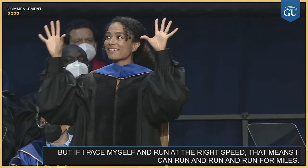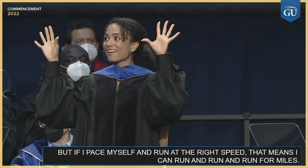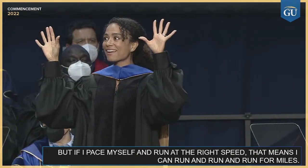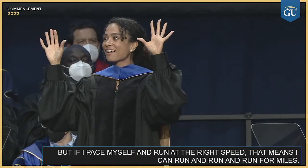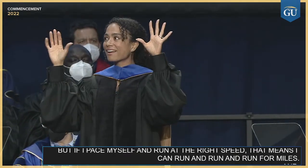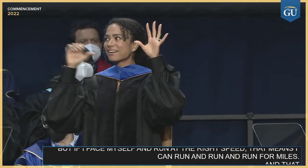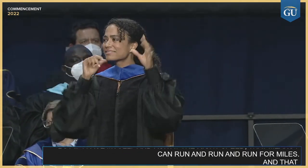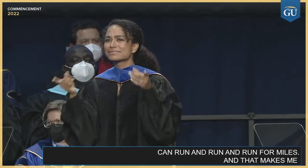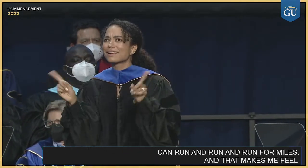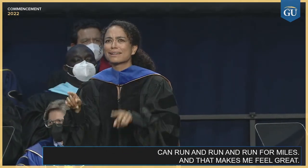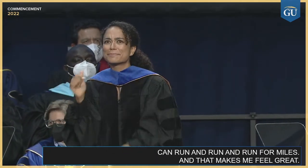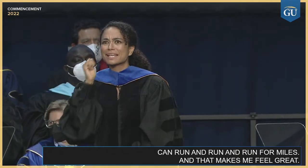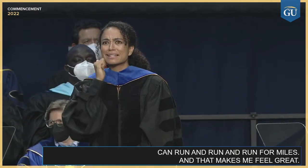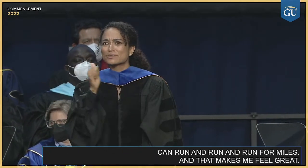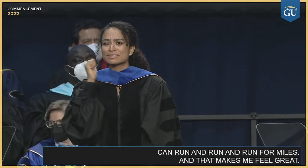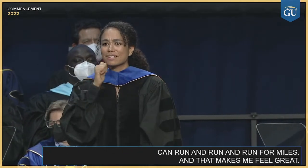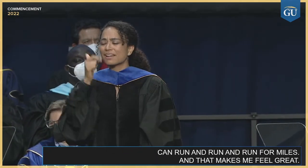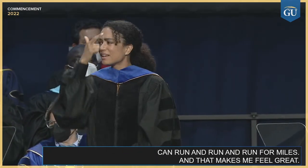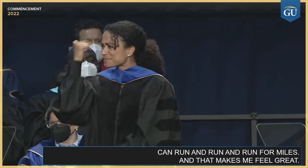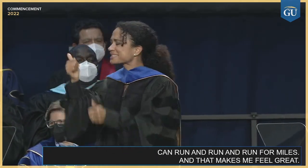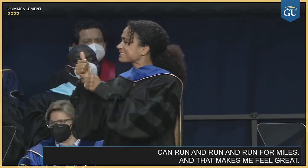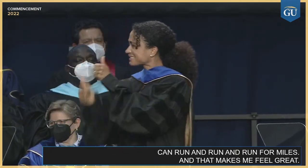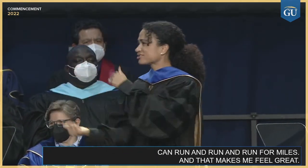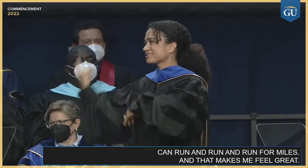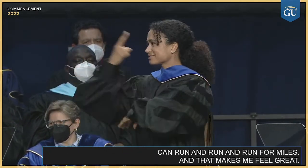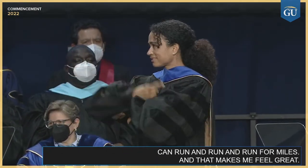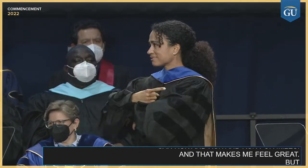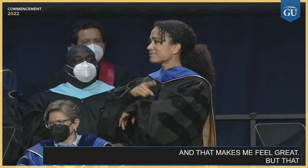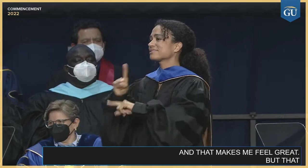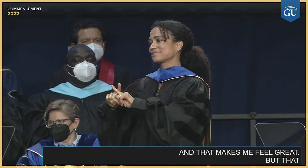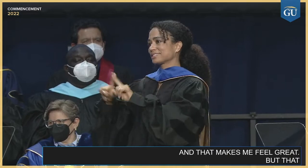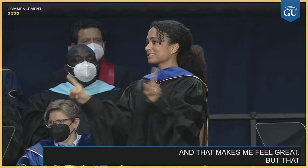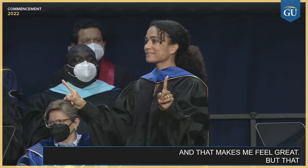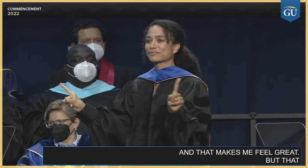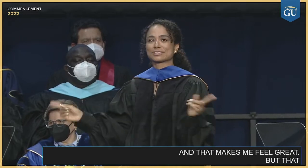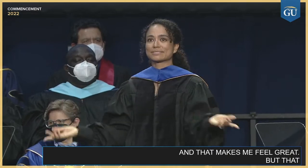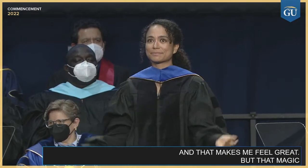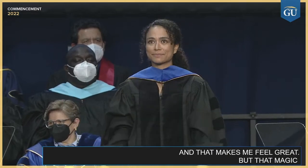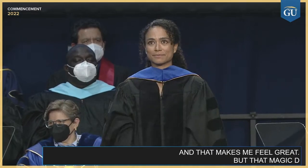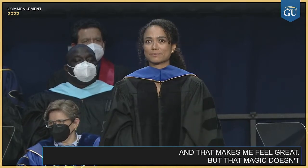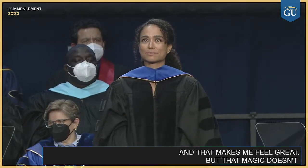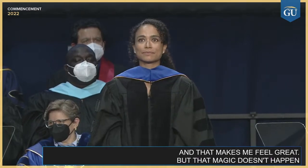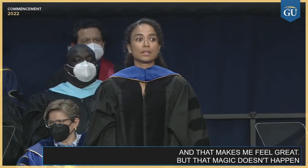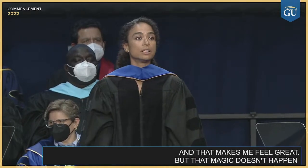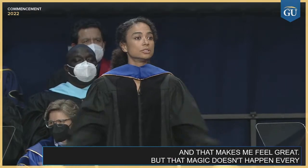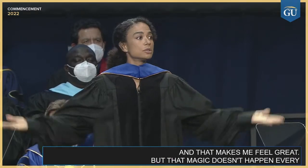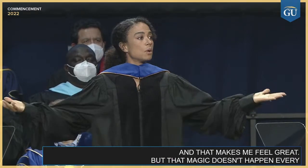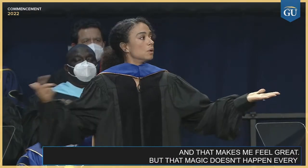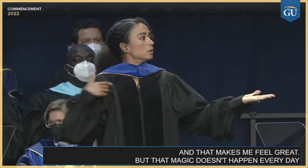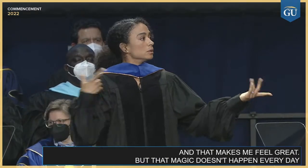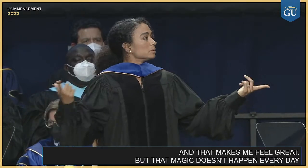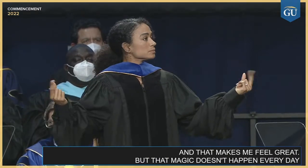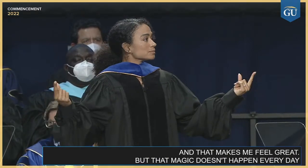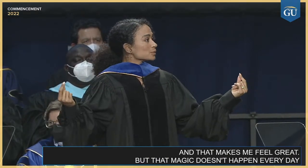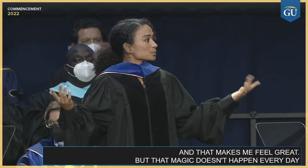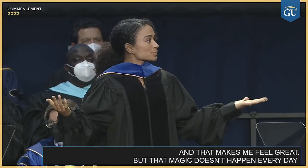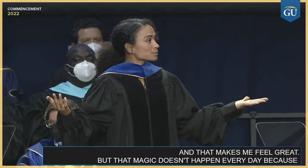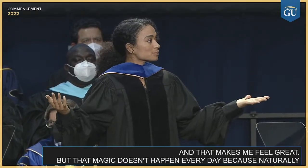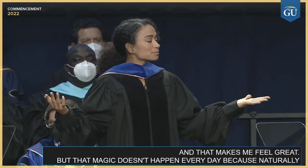But that magic doesn't happen every day, because naturally, each day is different.